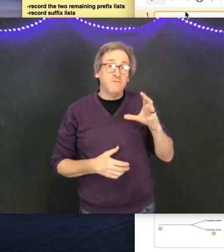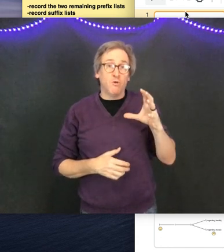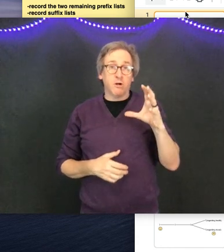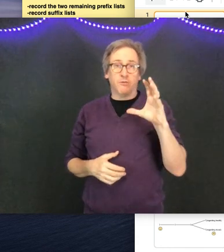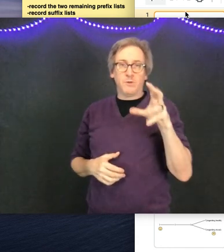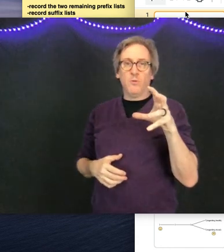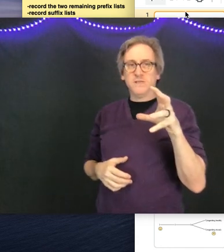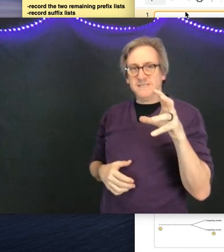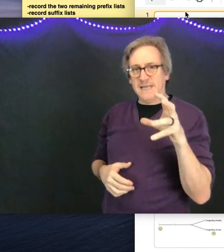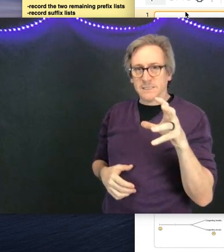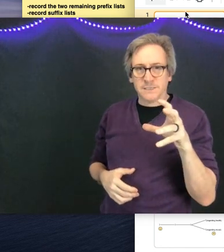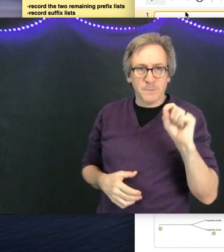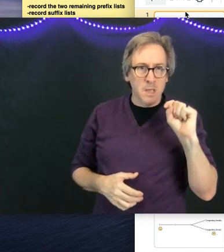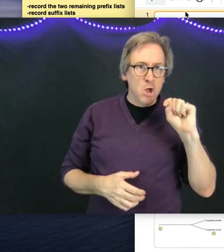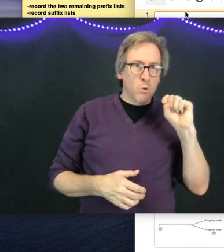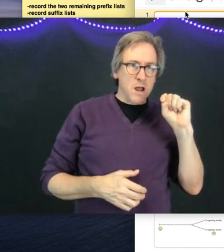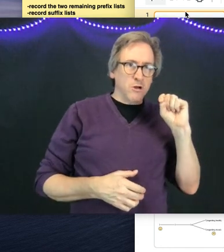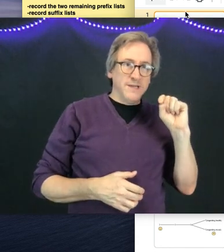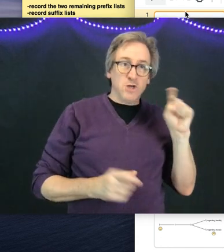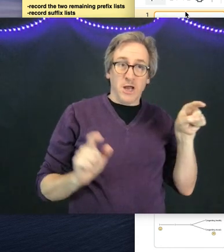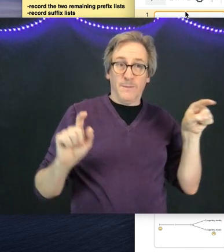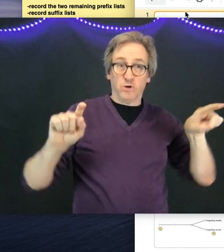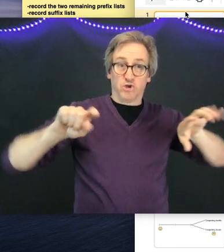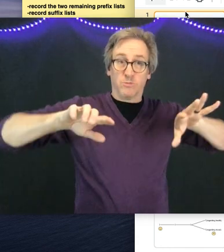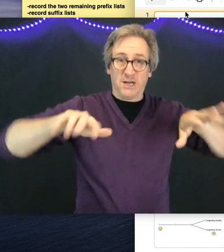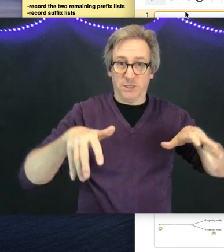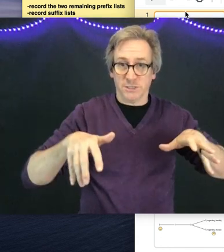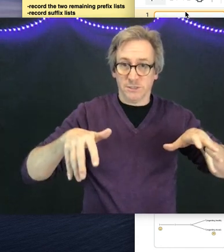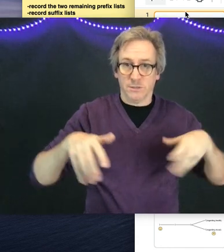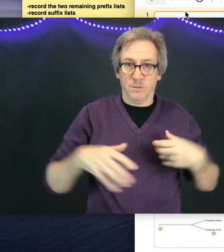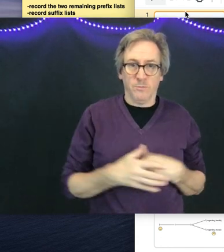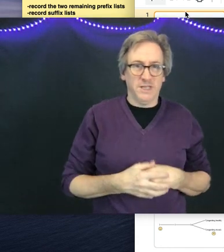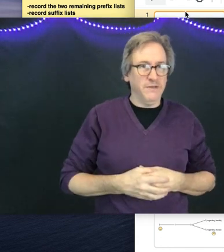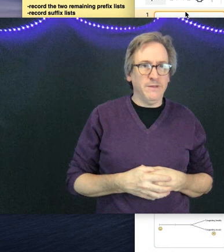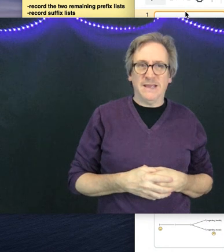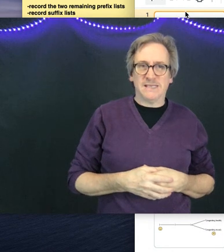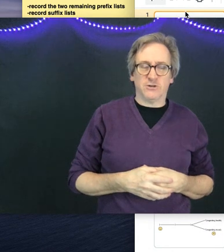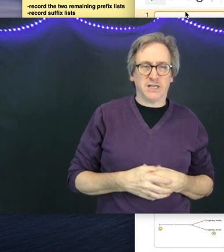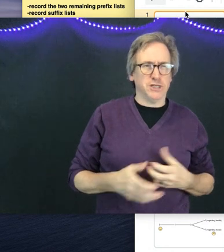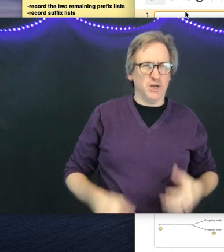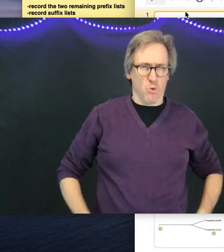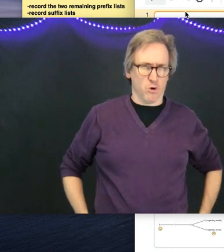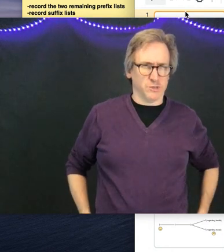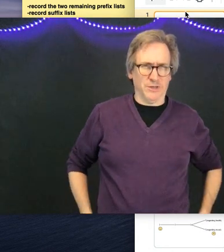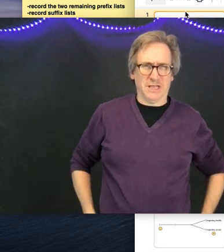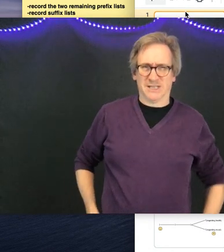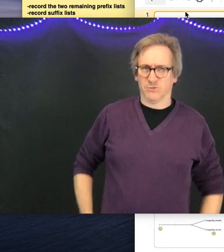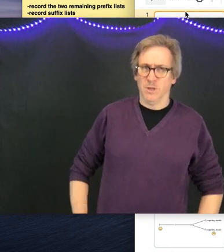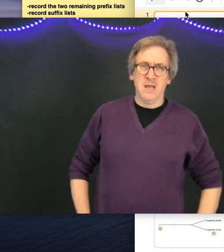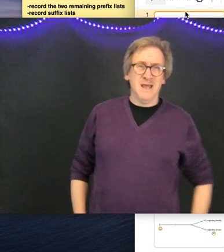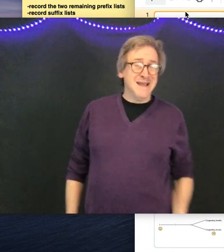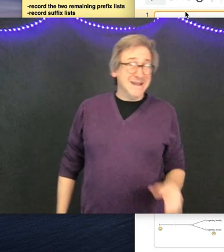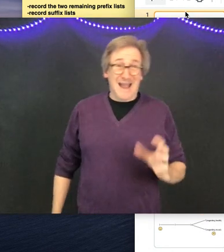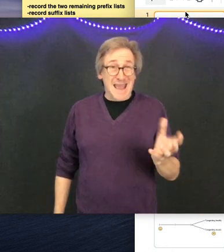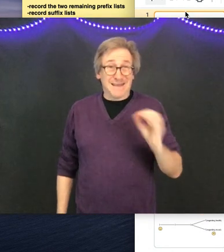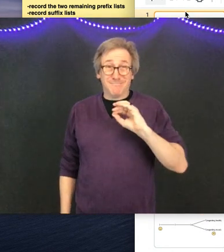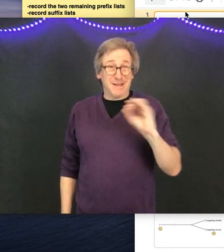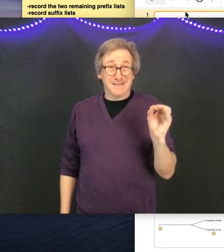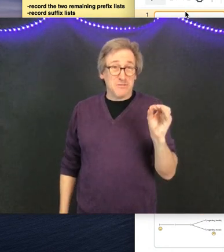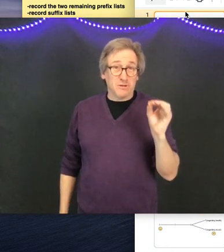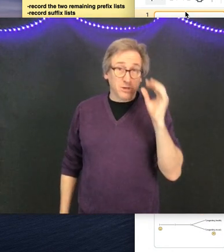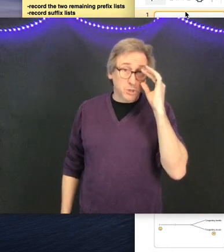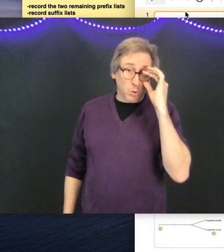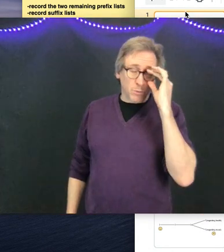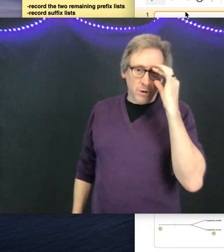Okay, for 3.6, we're now going to be talking about directions, giving basic directions and orders around the classroom. Again,